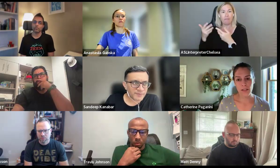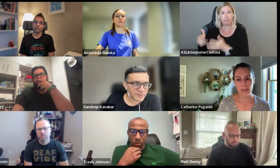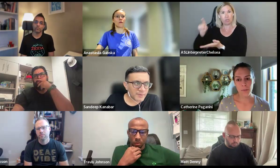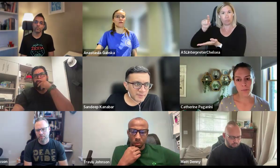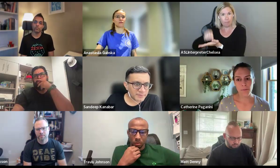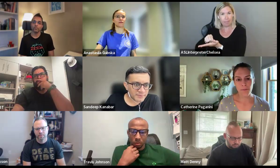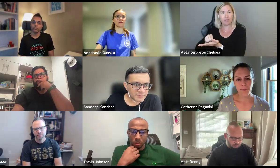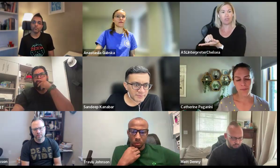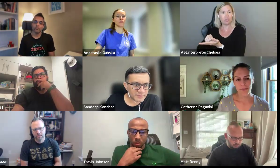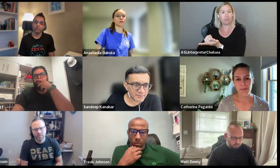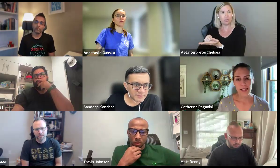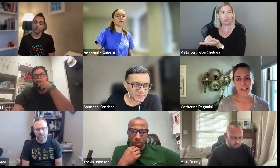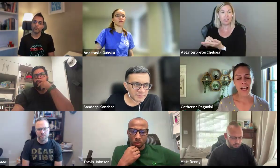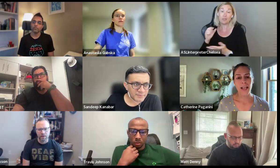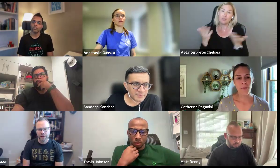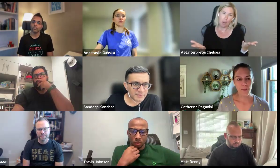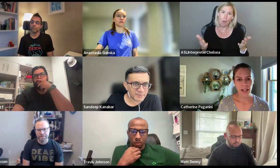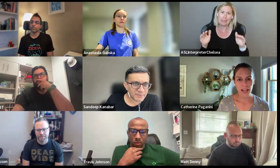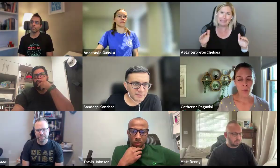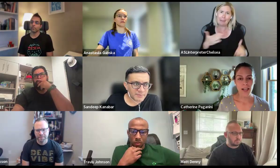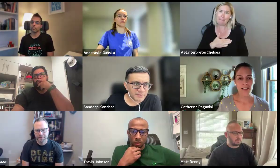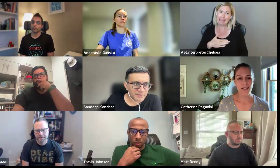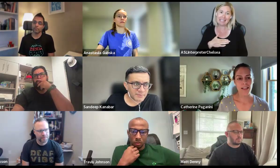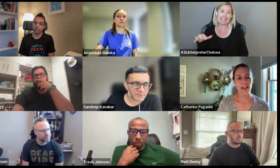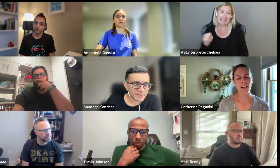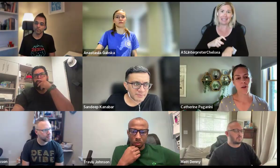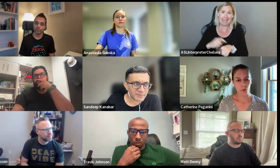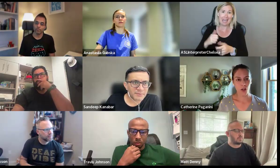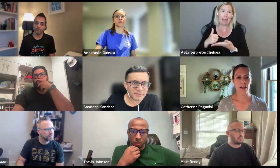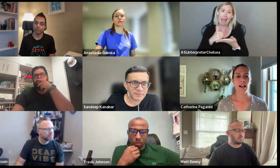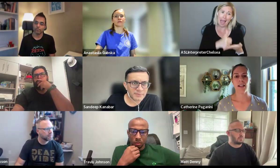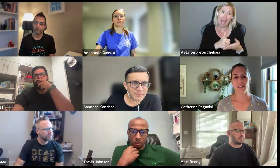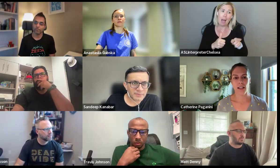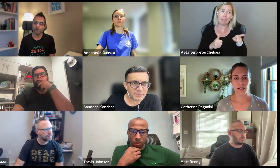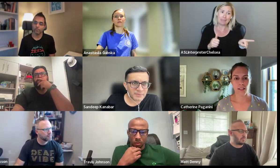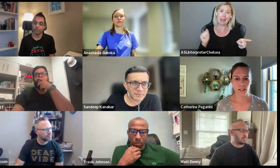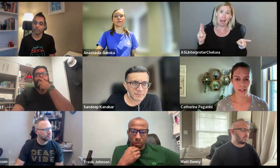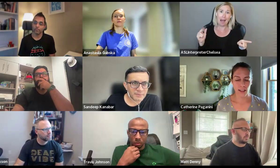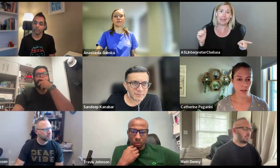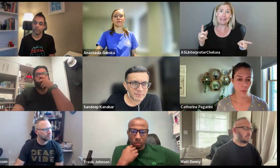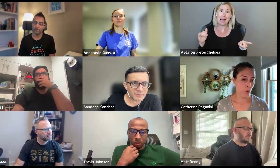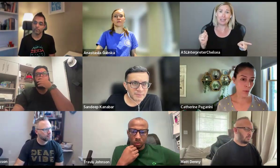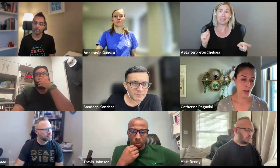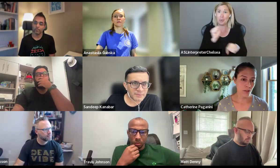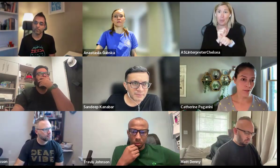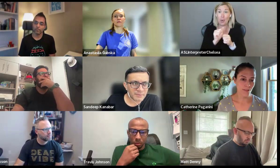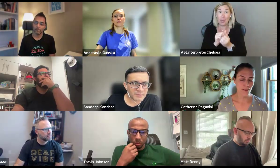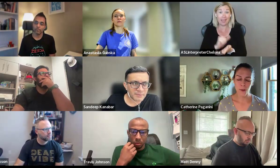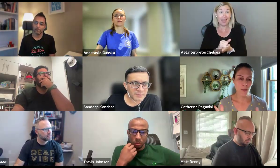please take the time, help Anastasia work on that. And I think you will